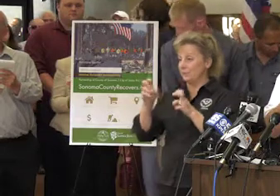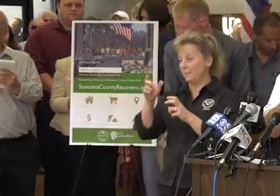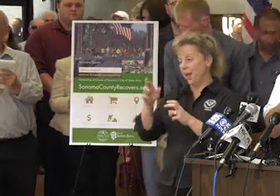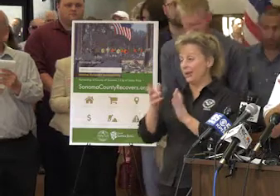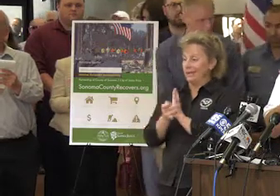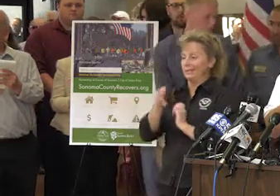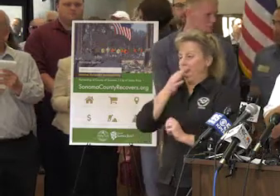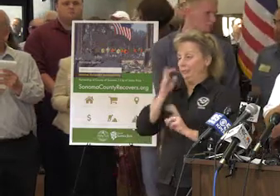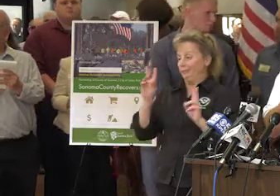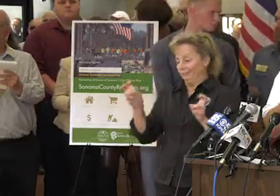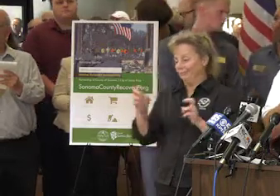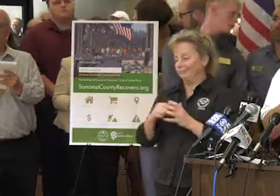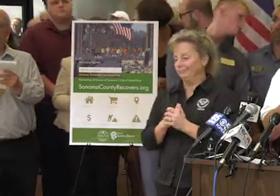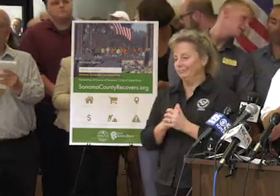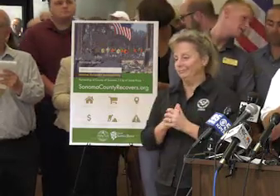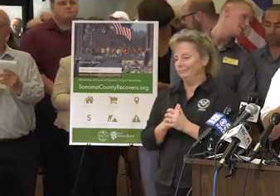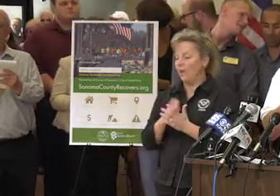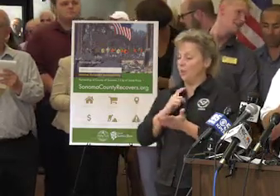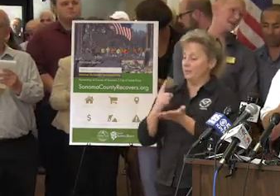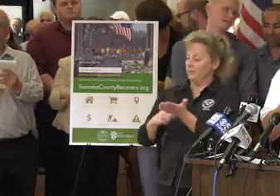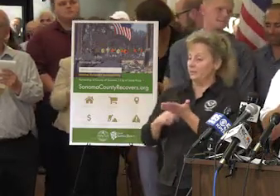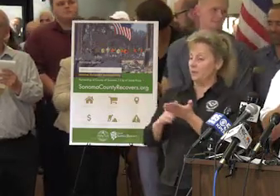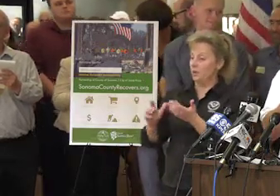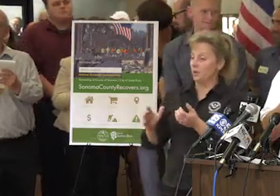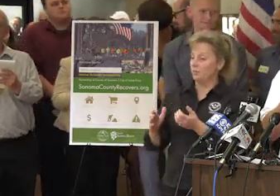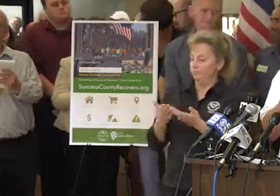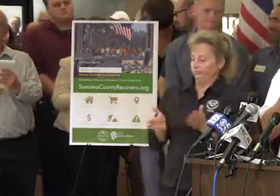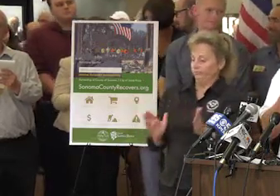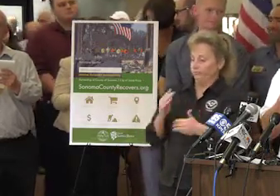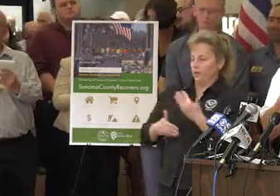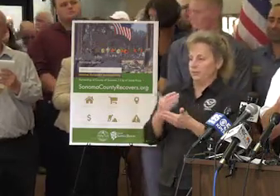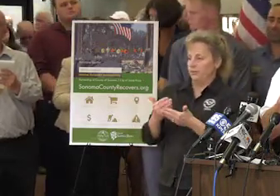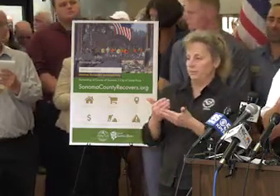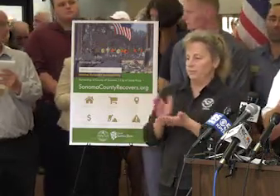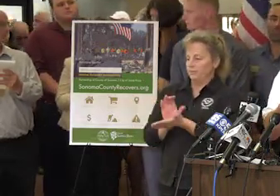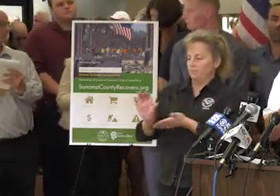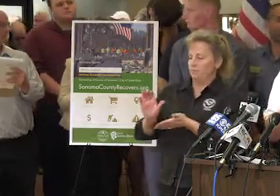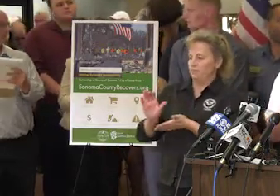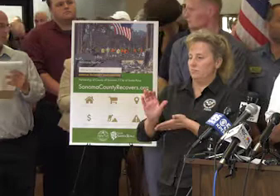real quick on the overall process for what our debris removal will look like